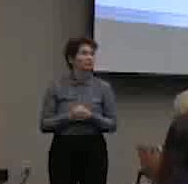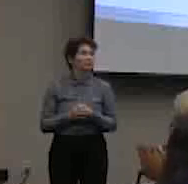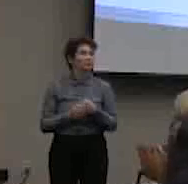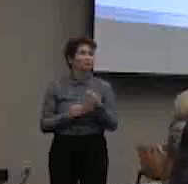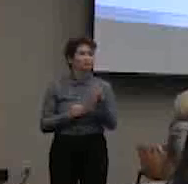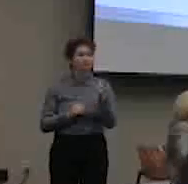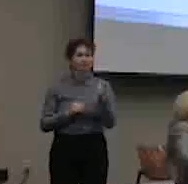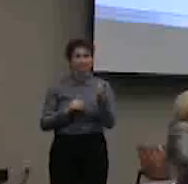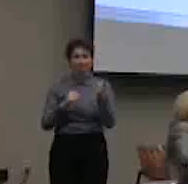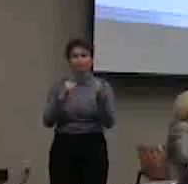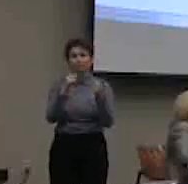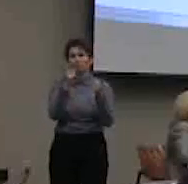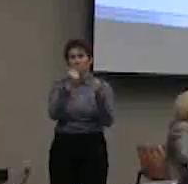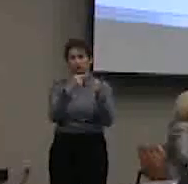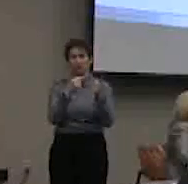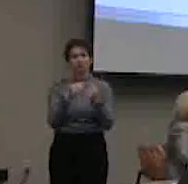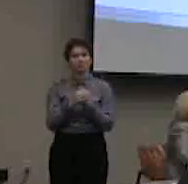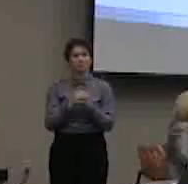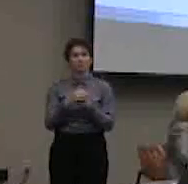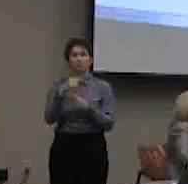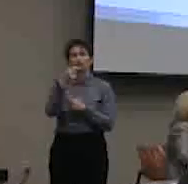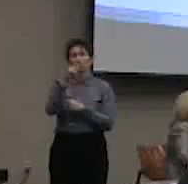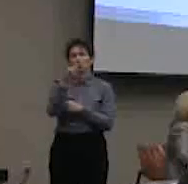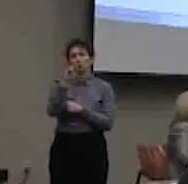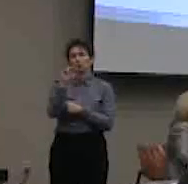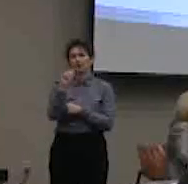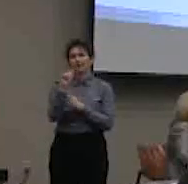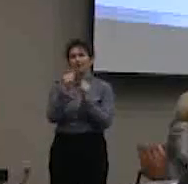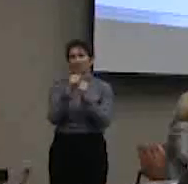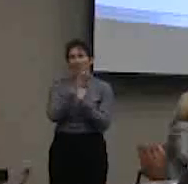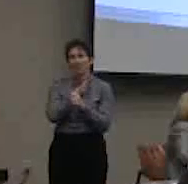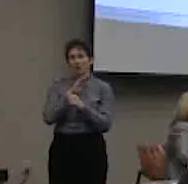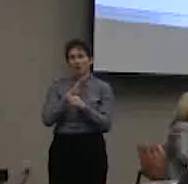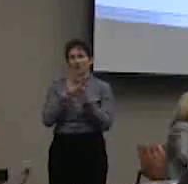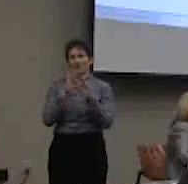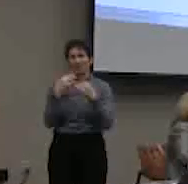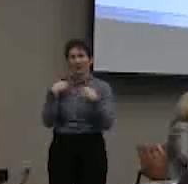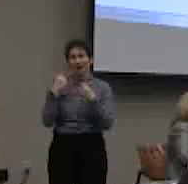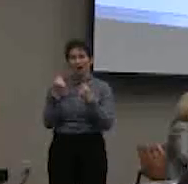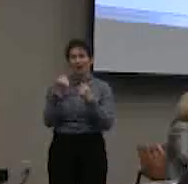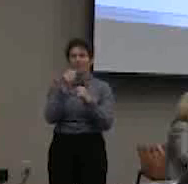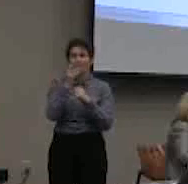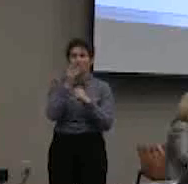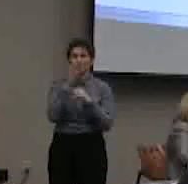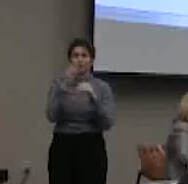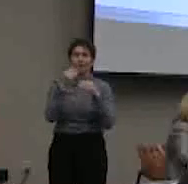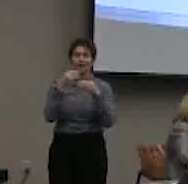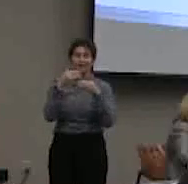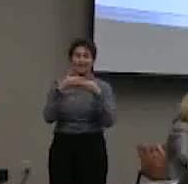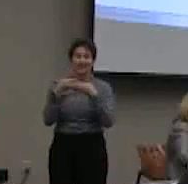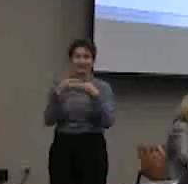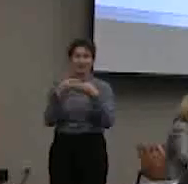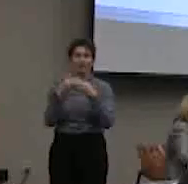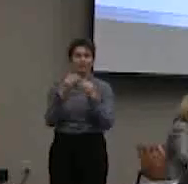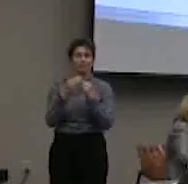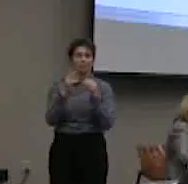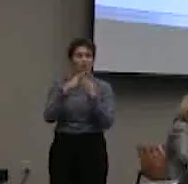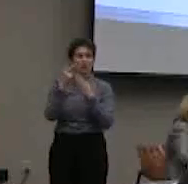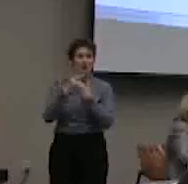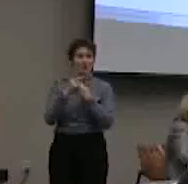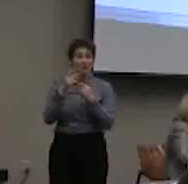question. I'm Jeannie Easterly. I'm on the Bureau of Family Health, Maternal, Infant, and Early Childhood and Visiting Program. So our work is very